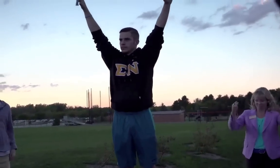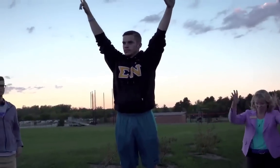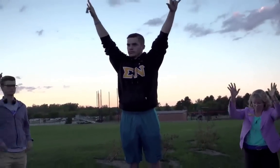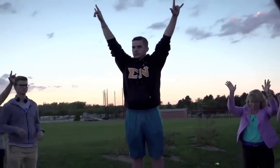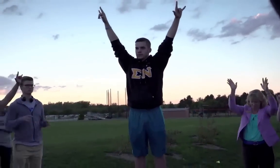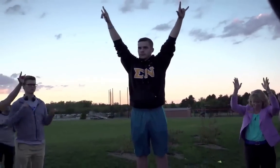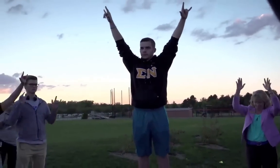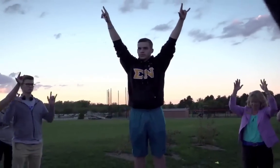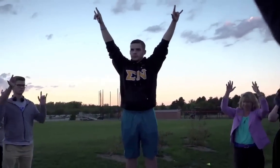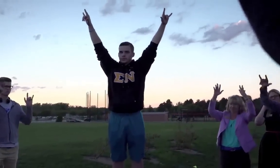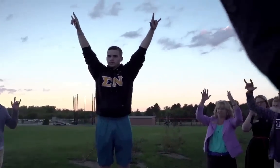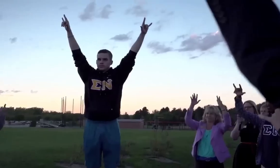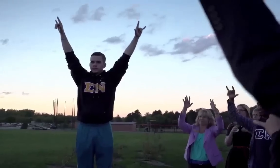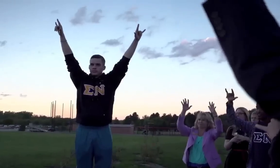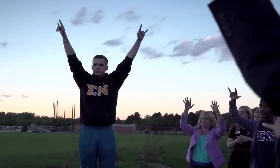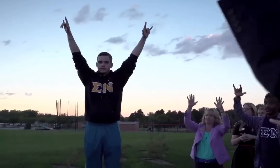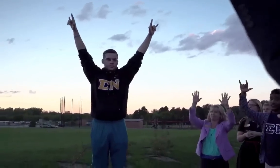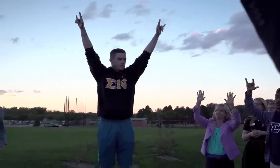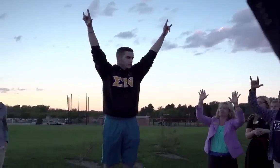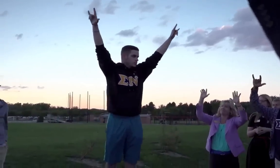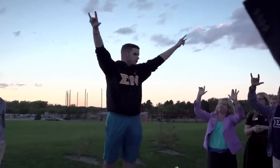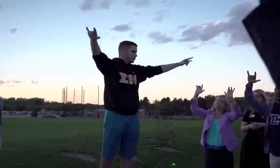all.